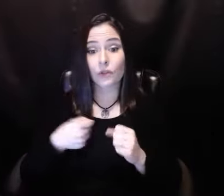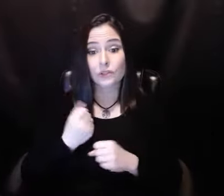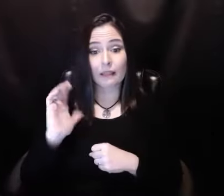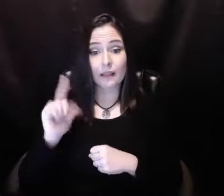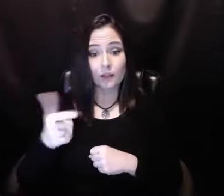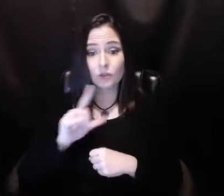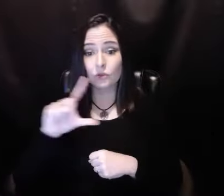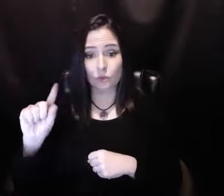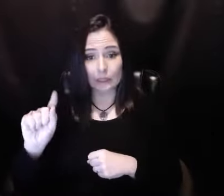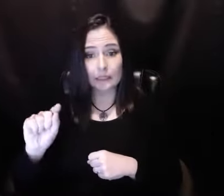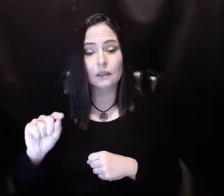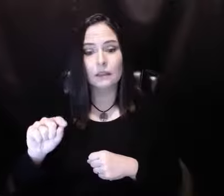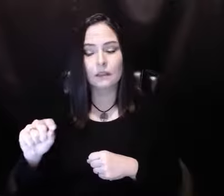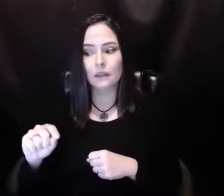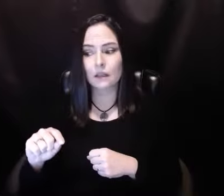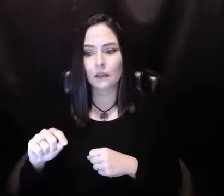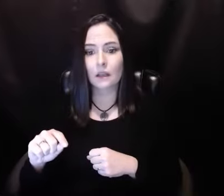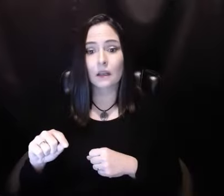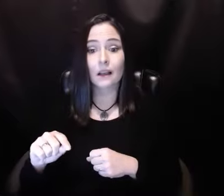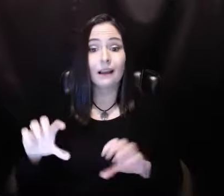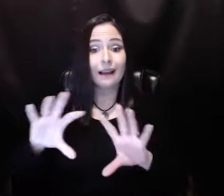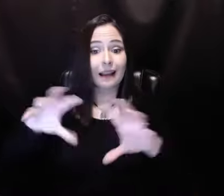And 3 years after that,